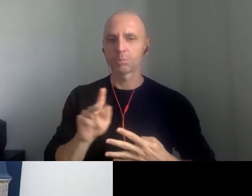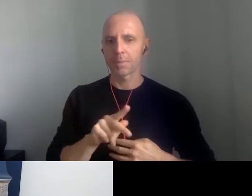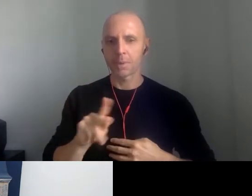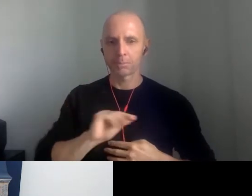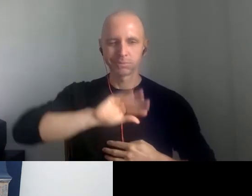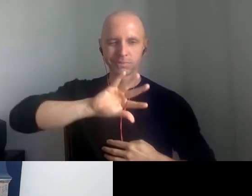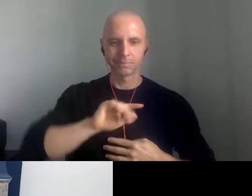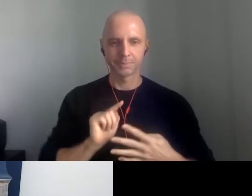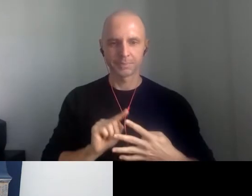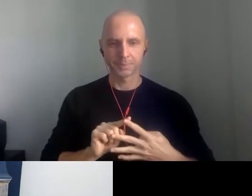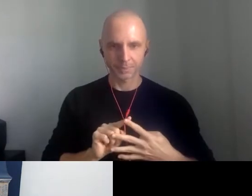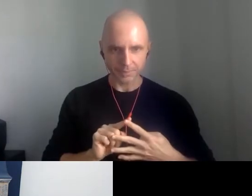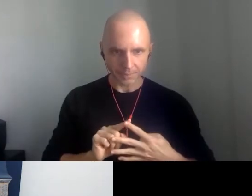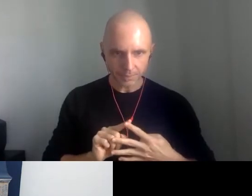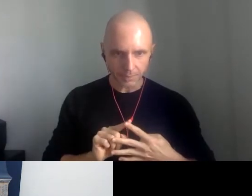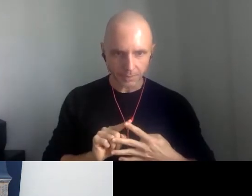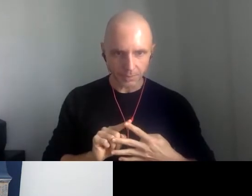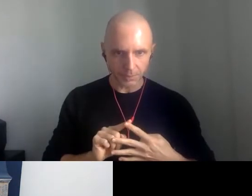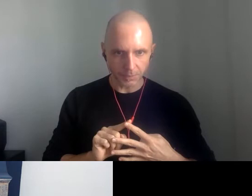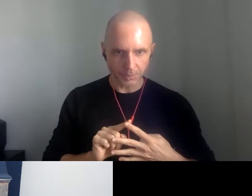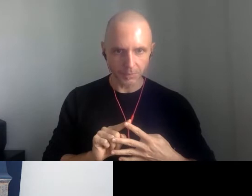ponds of special and scientific interest,